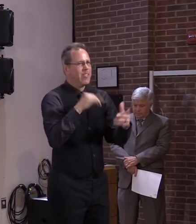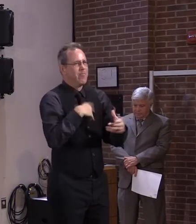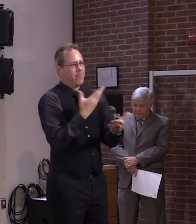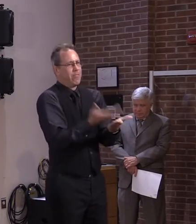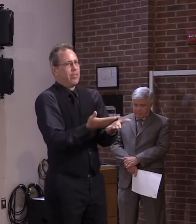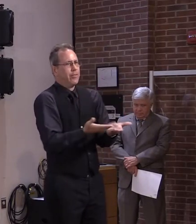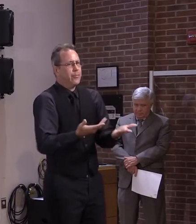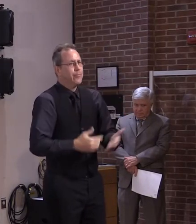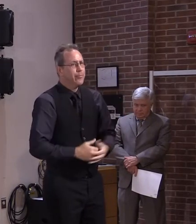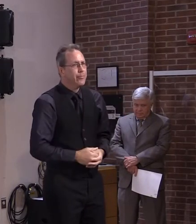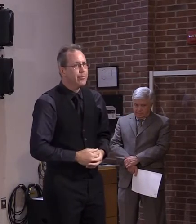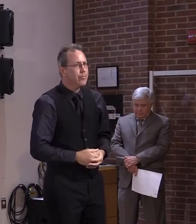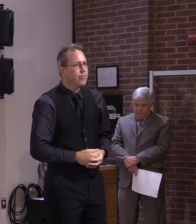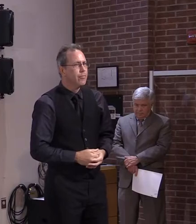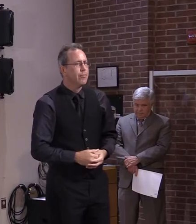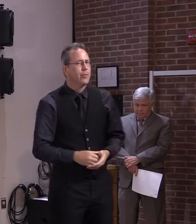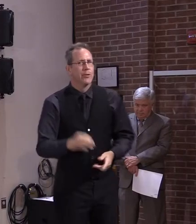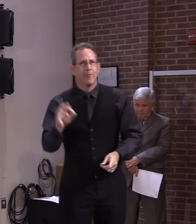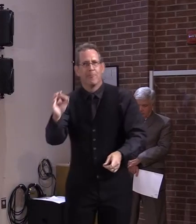Okay, thank you.